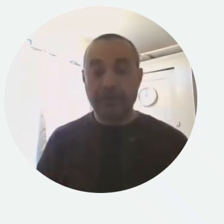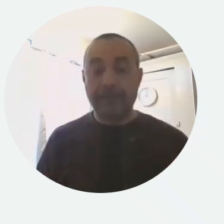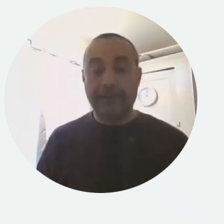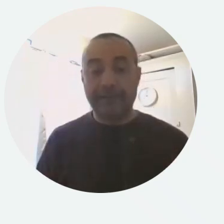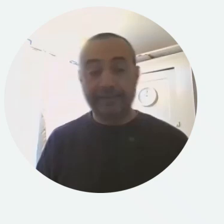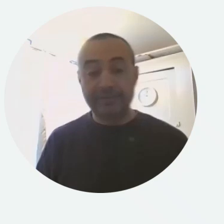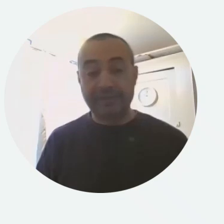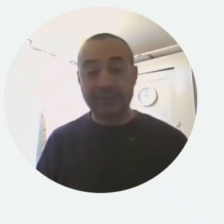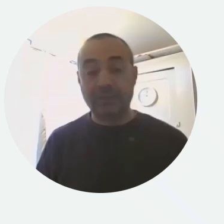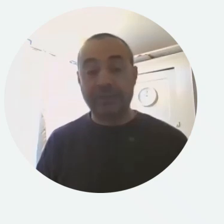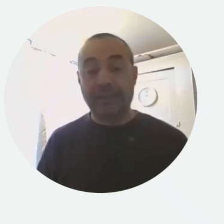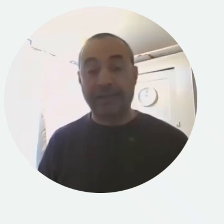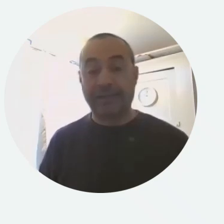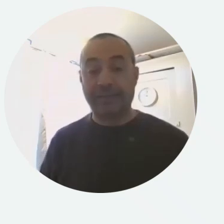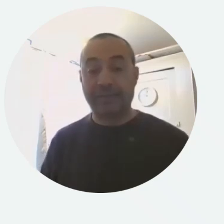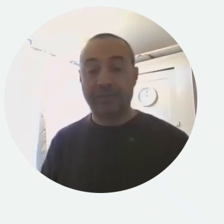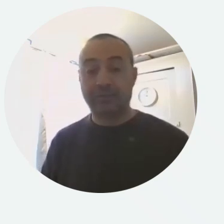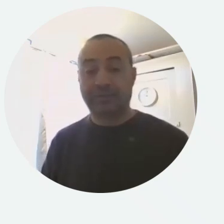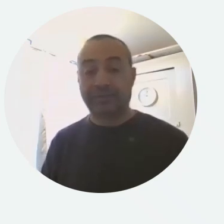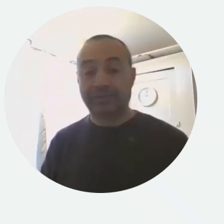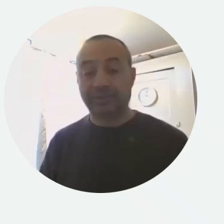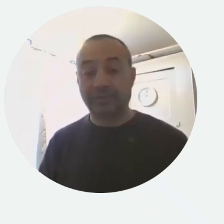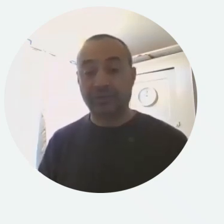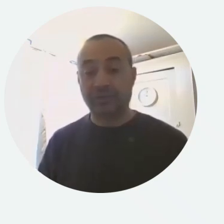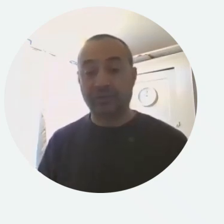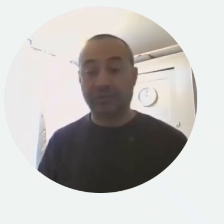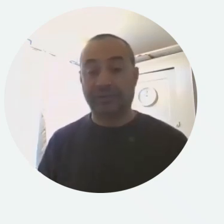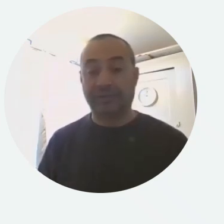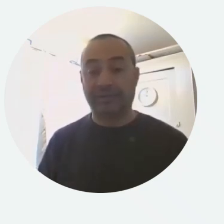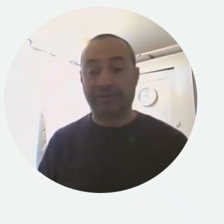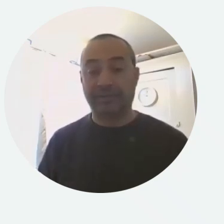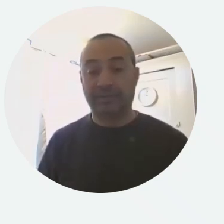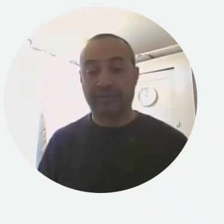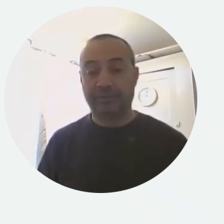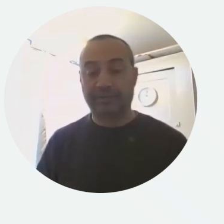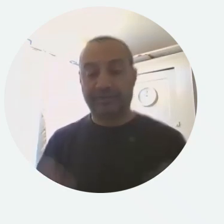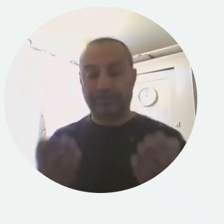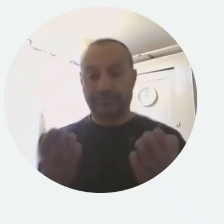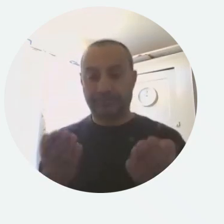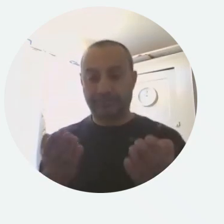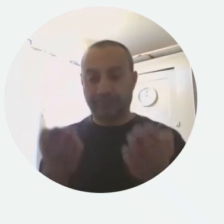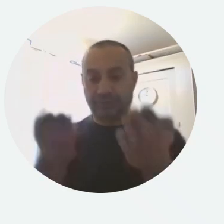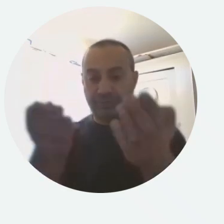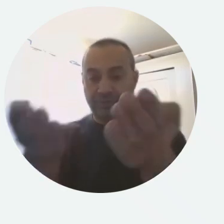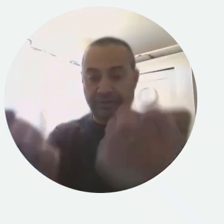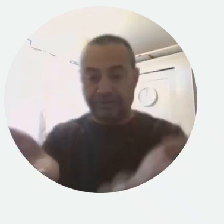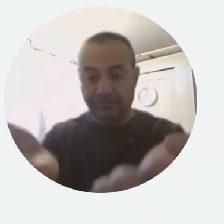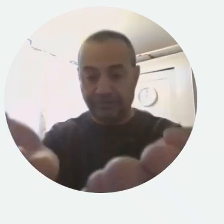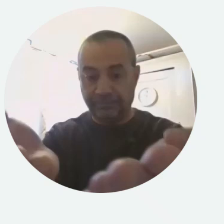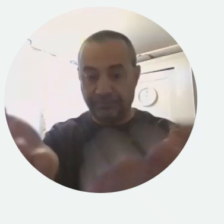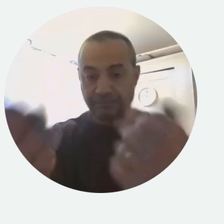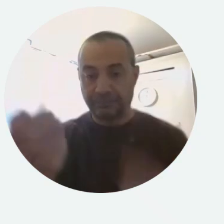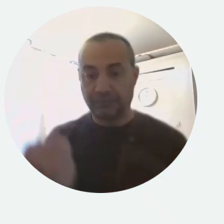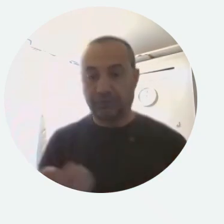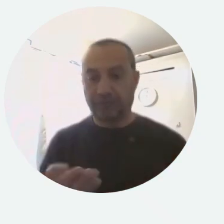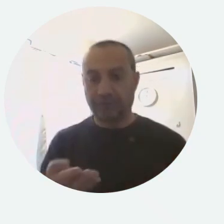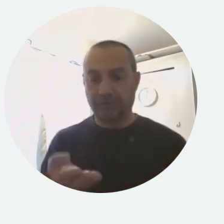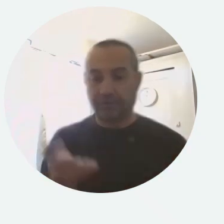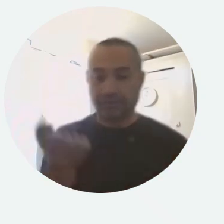and sometimes one hand can be used rather than two to indicate something small. For example, to give or